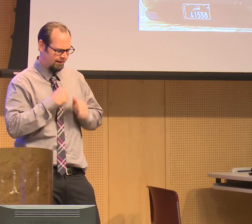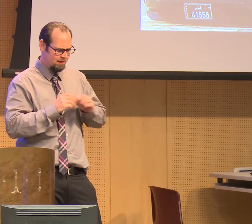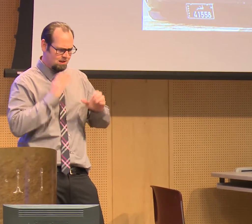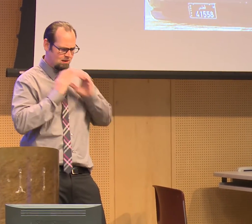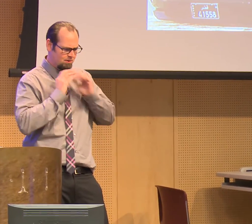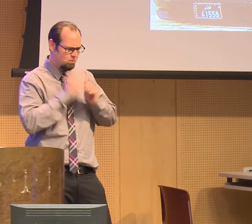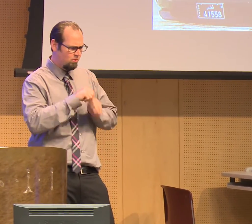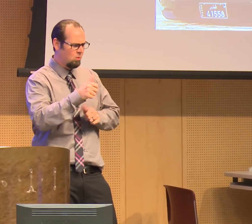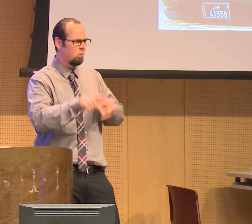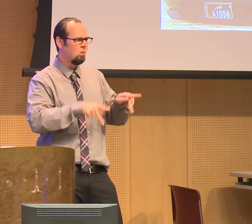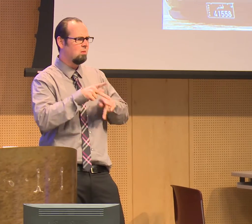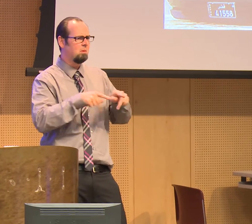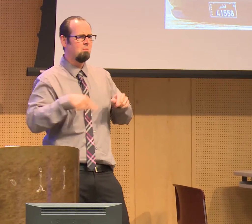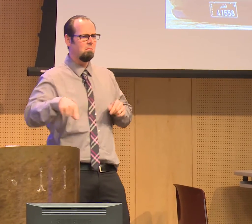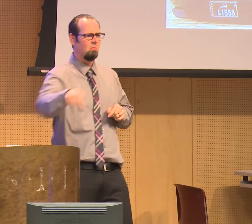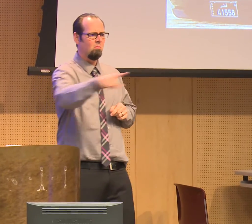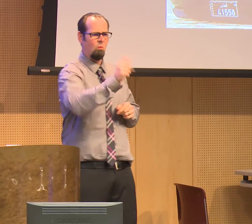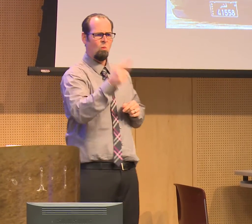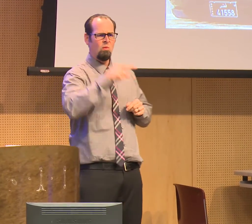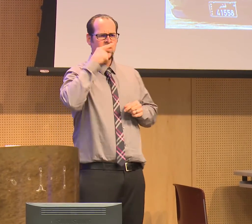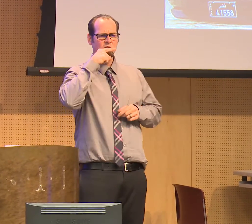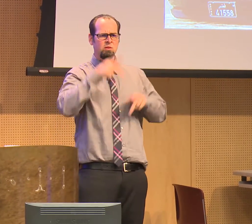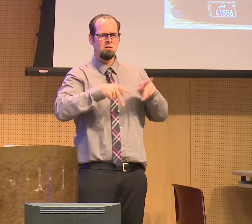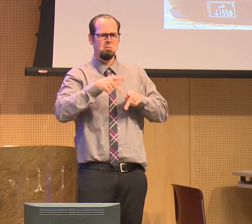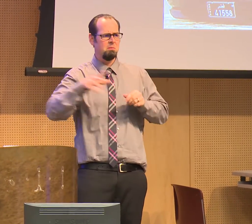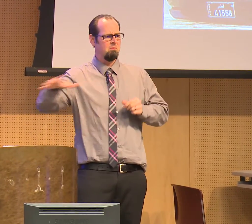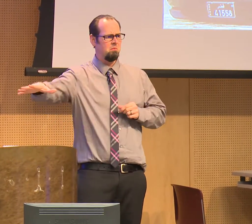It was a struggle with how to communicate with hearing people.